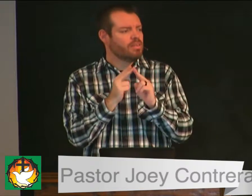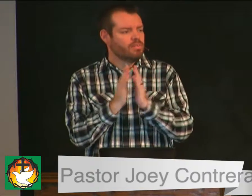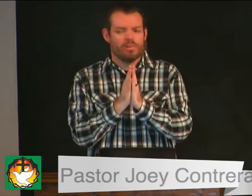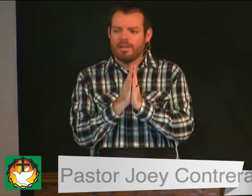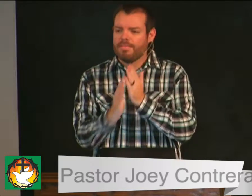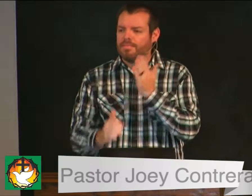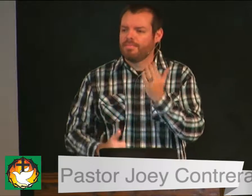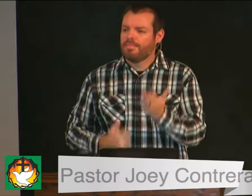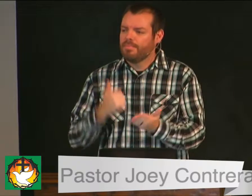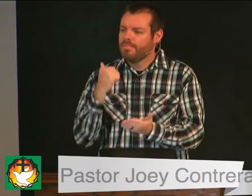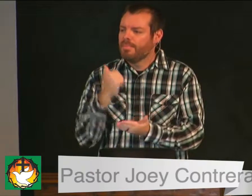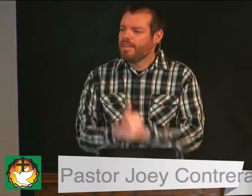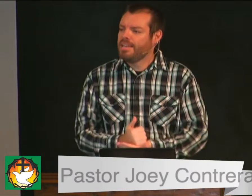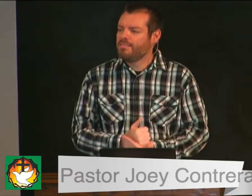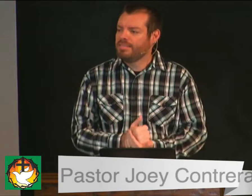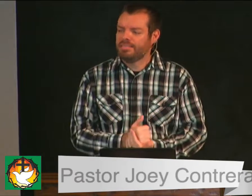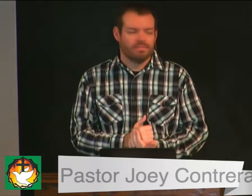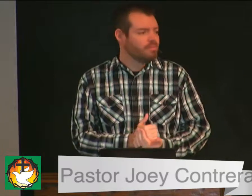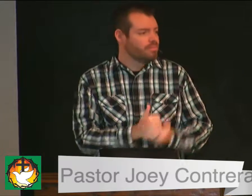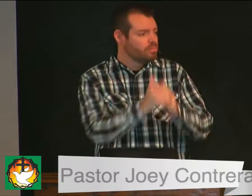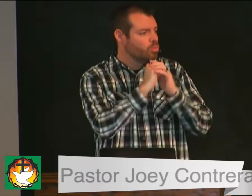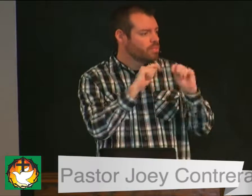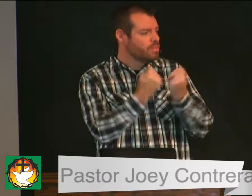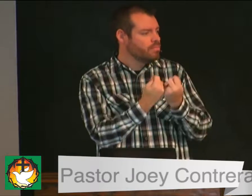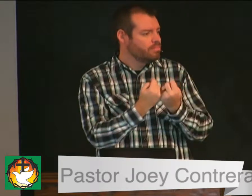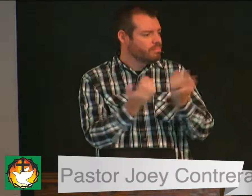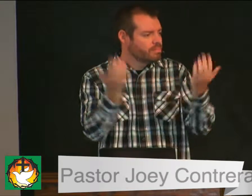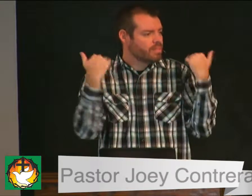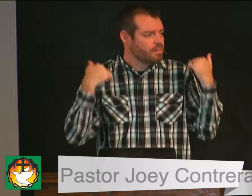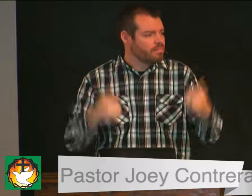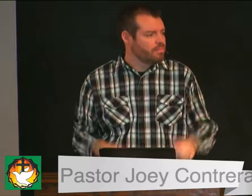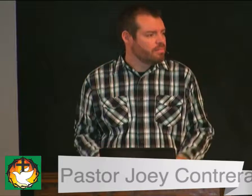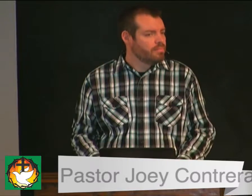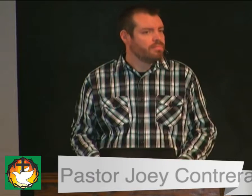you, Jesus, name I pray. Amen. Worship team.